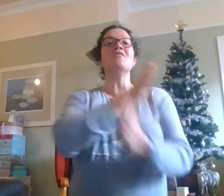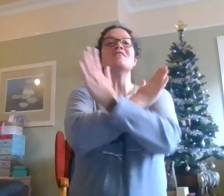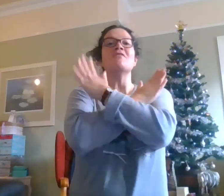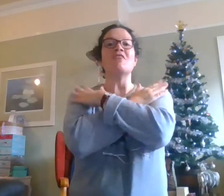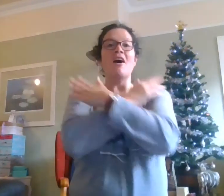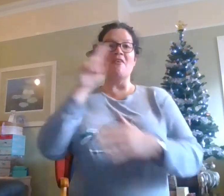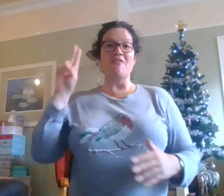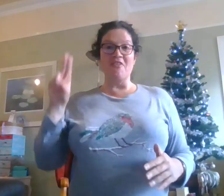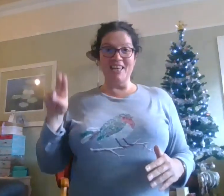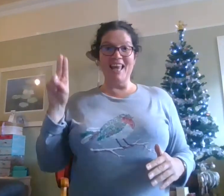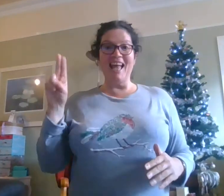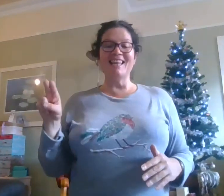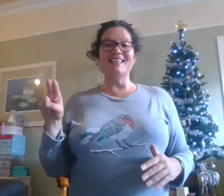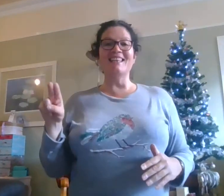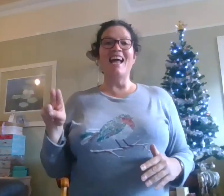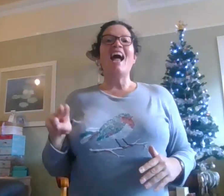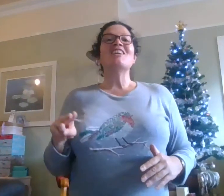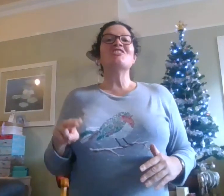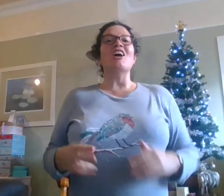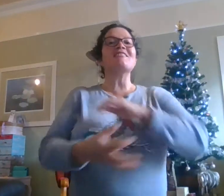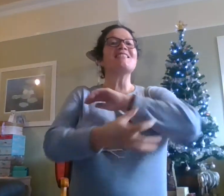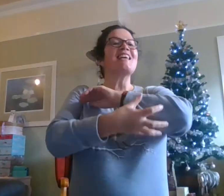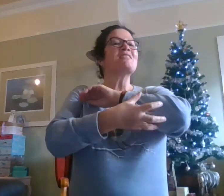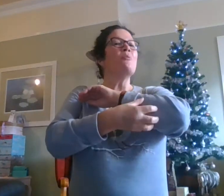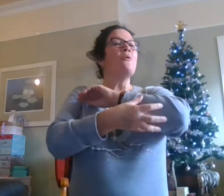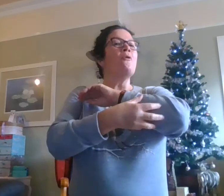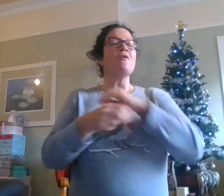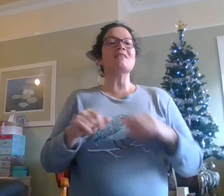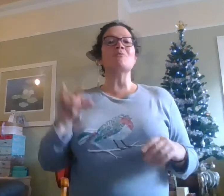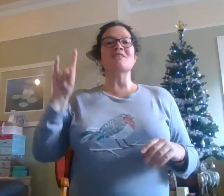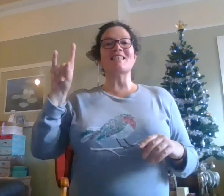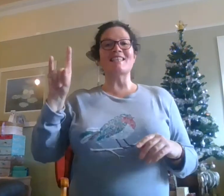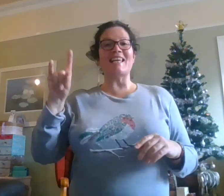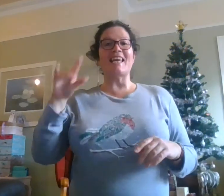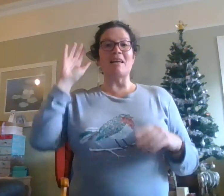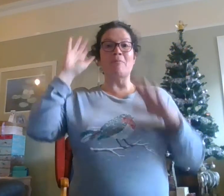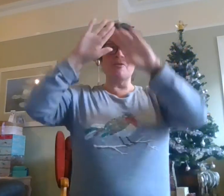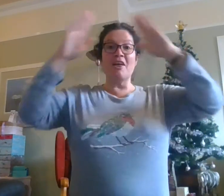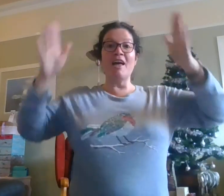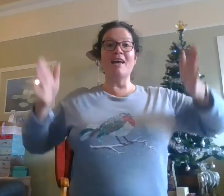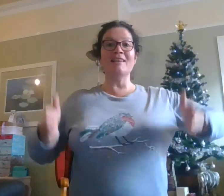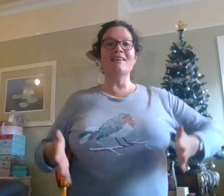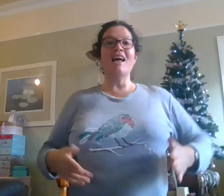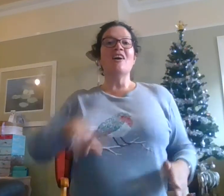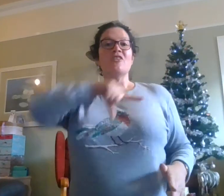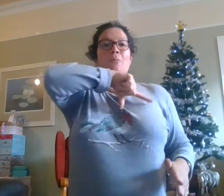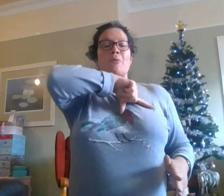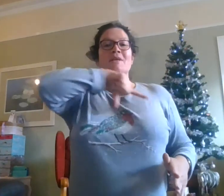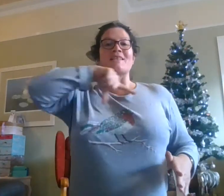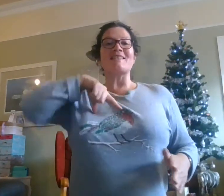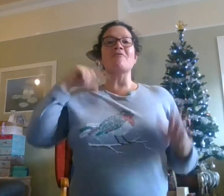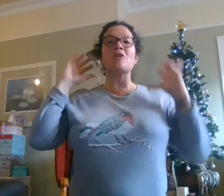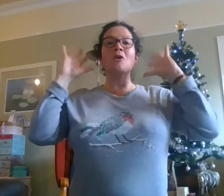of love again just as poor as was the stable then the prince of